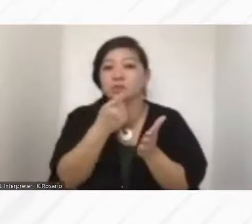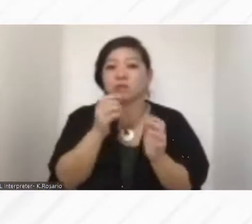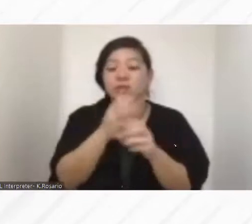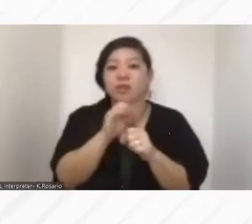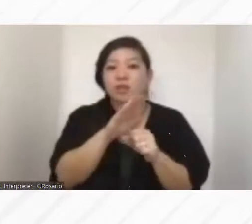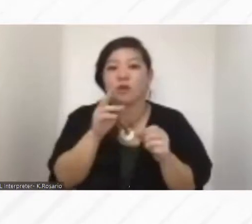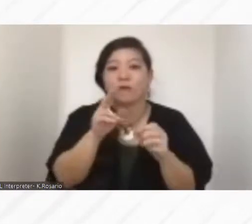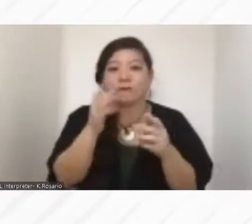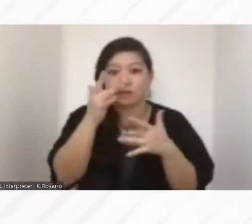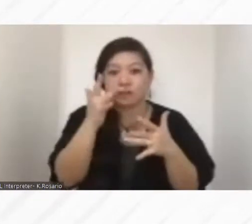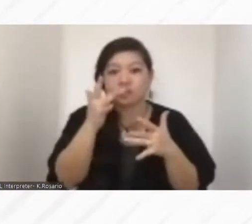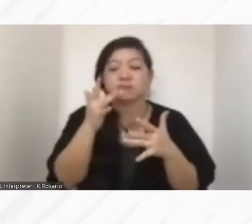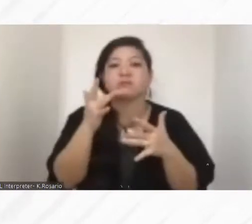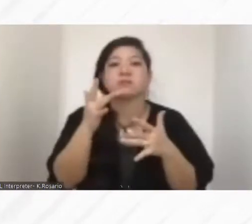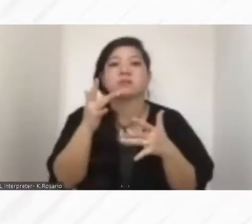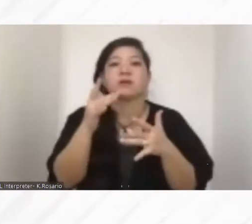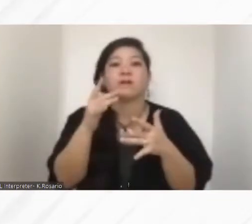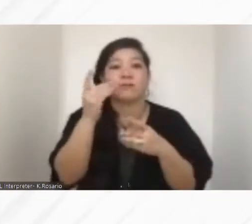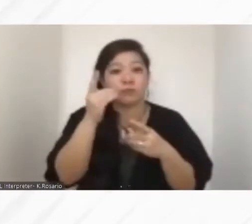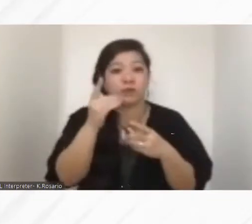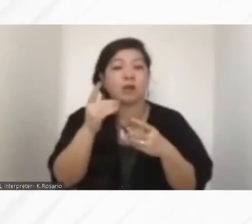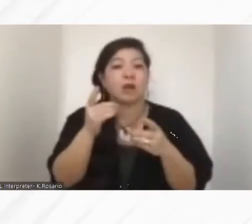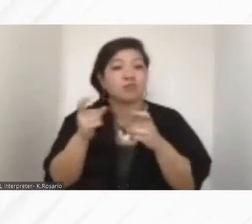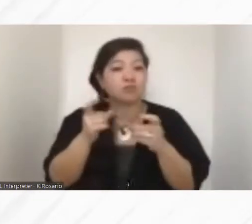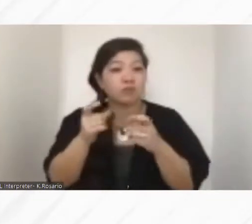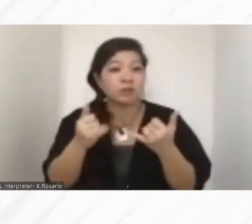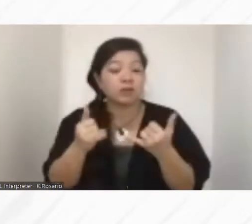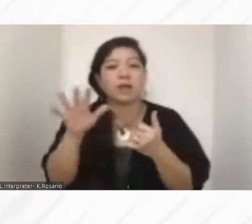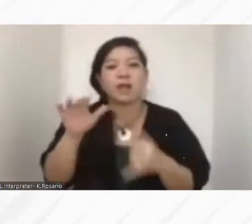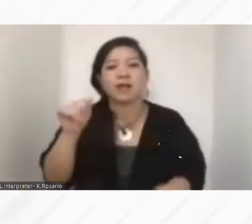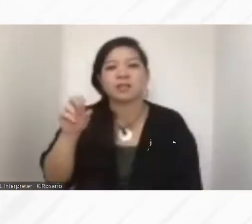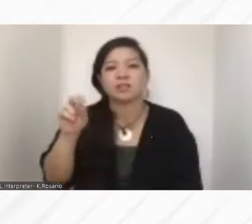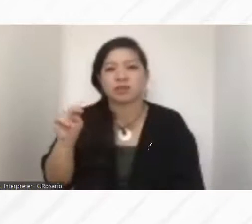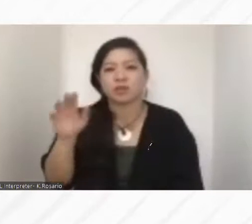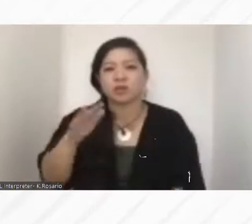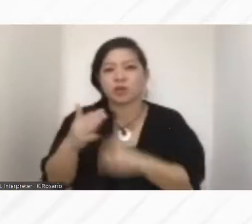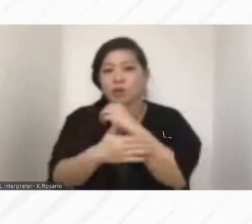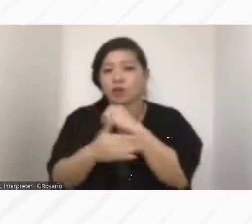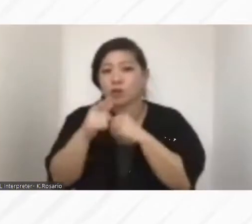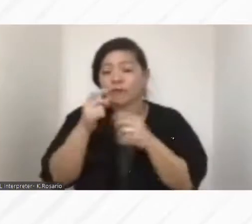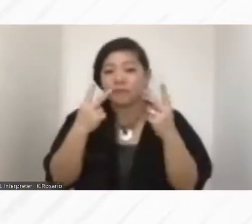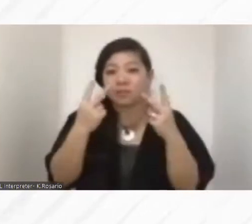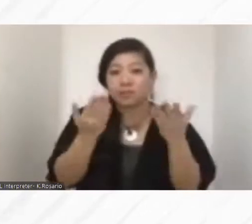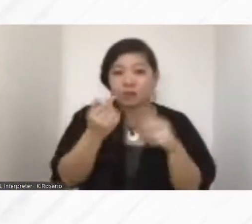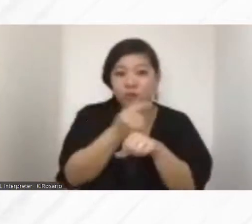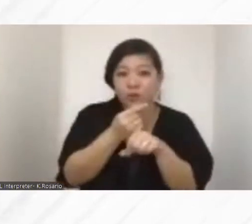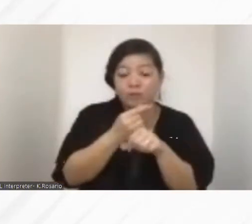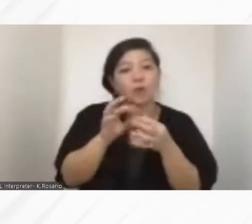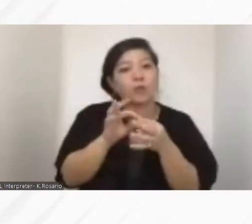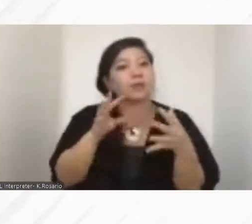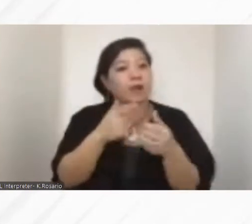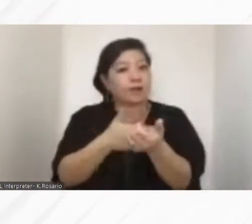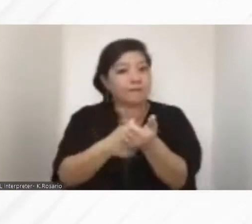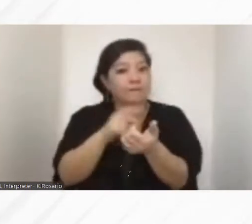control. But I want to remind you that many of the Asian countries who visit Guam, even without a vaccine, are open for